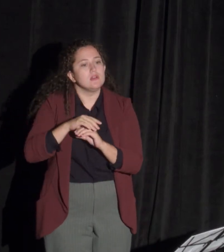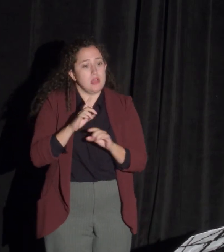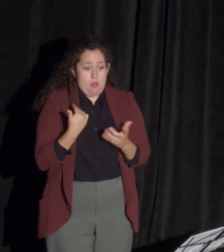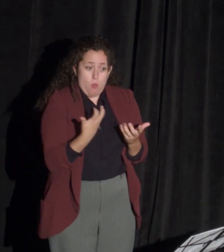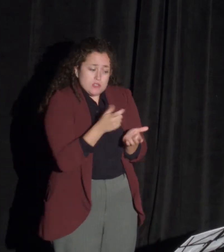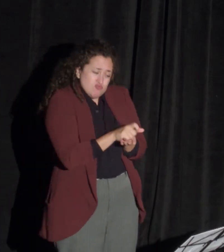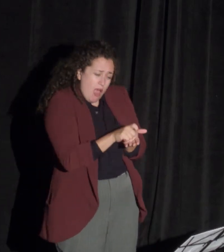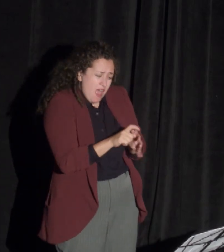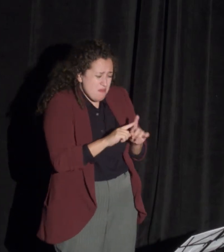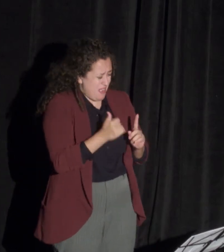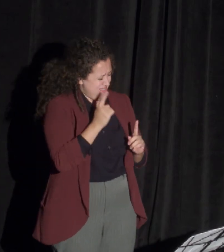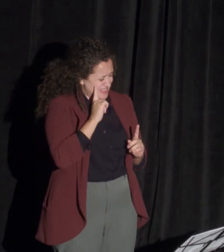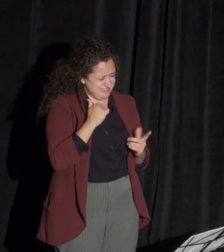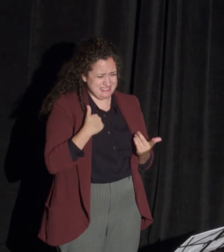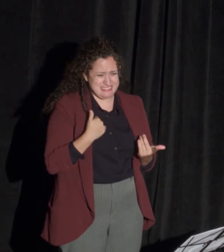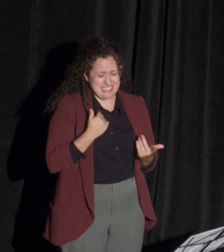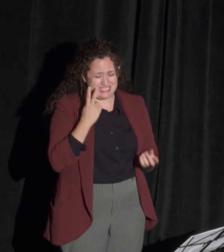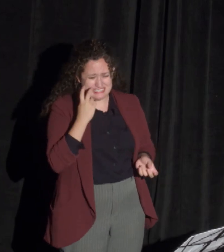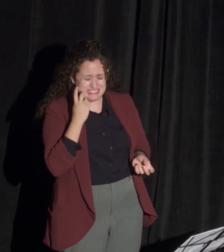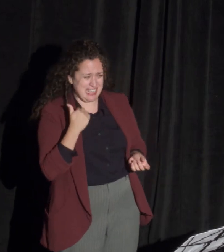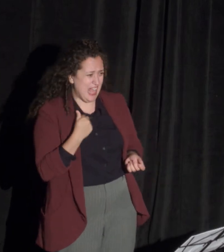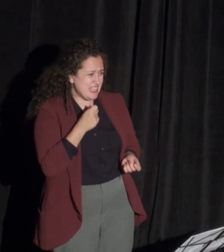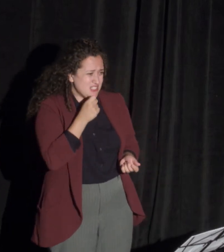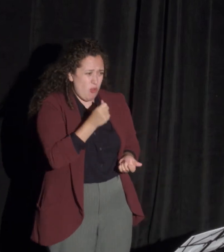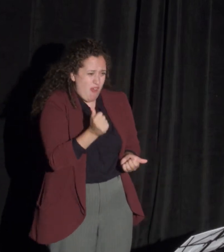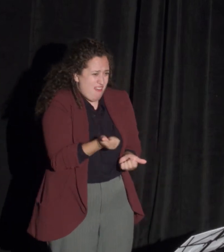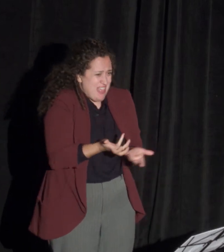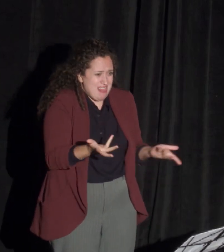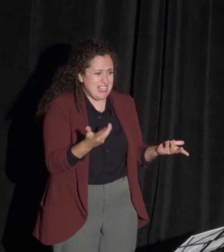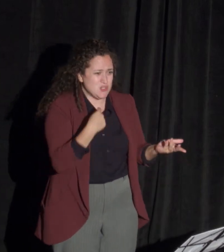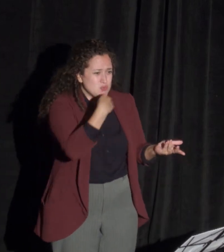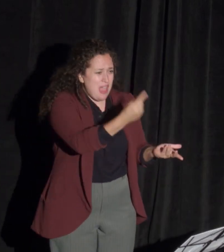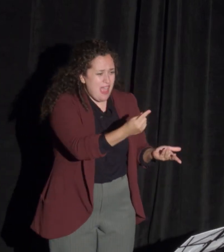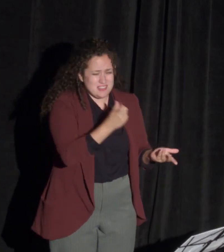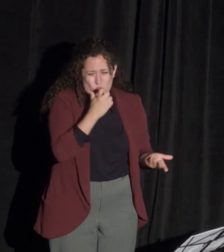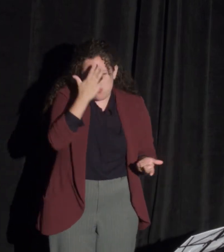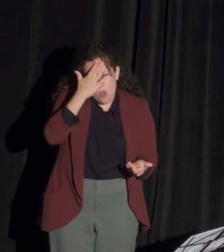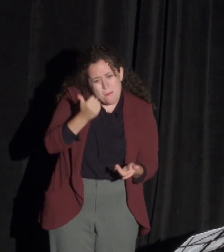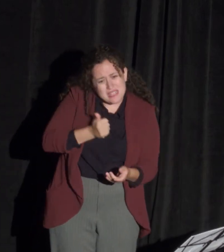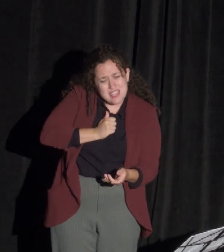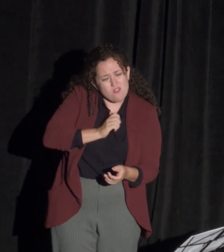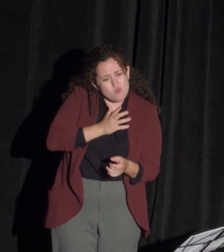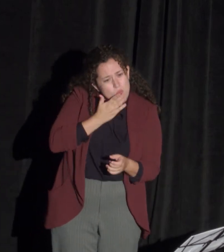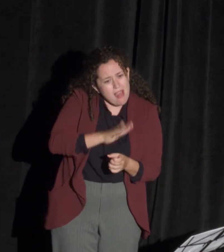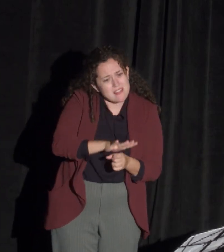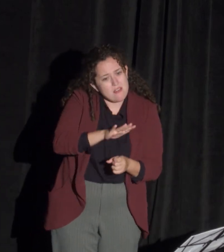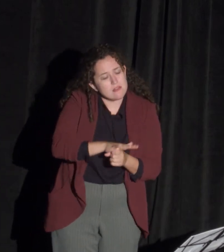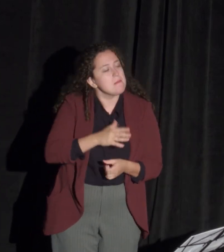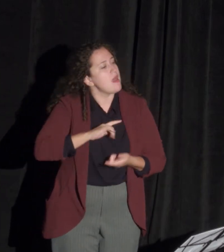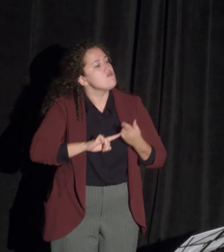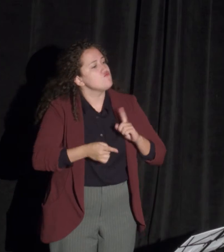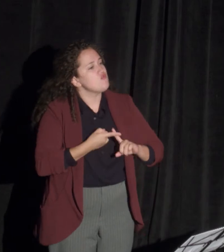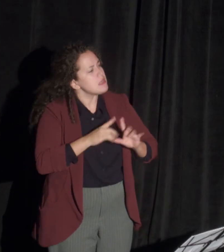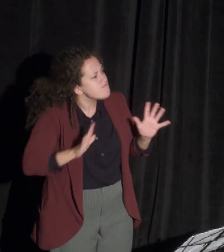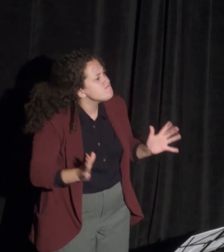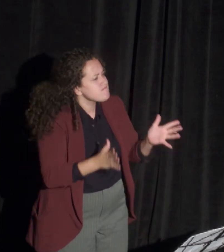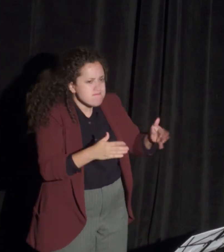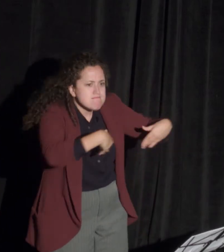enough. I didn't think I had anything to say. So when my friends really pushed me to start writing original fiction, what I